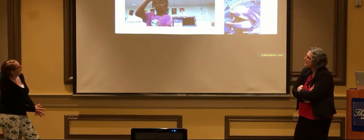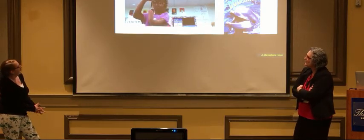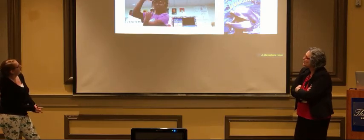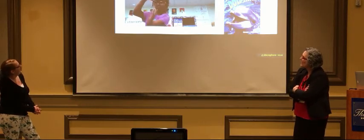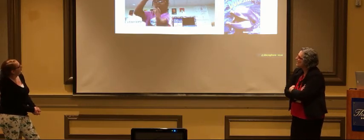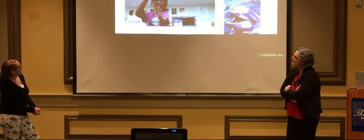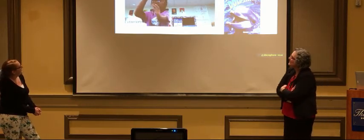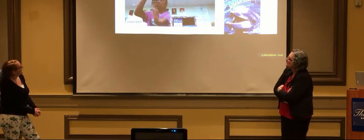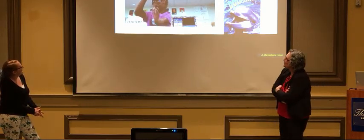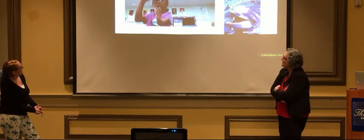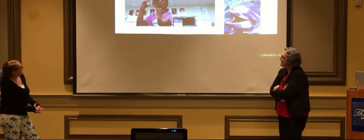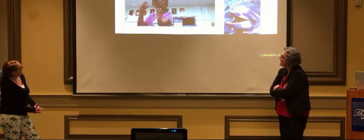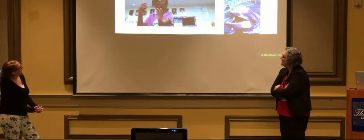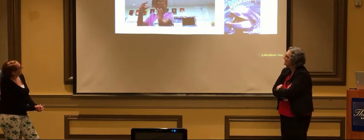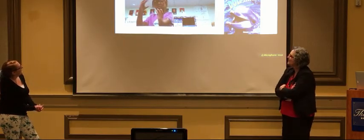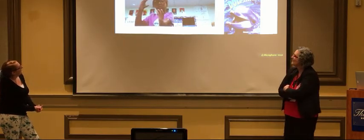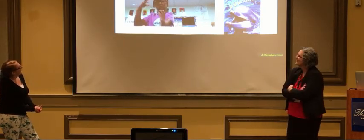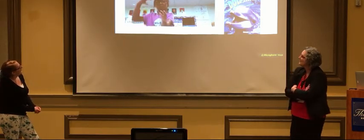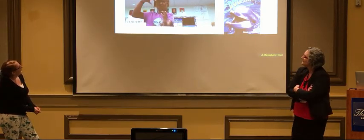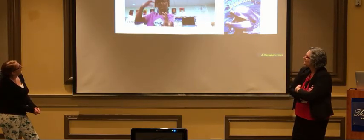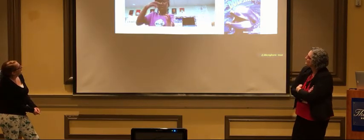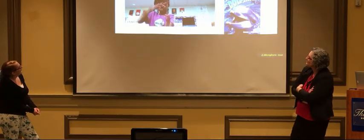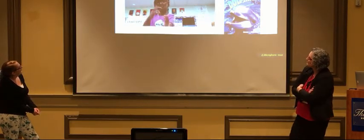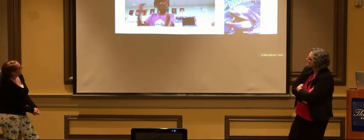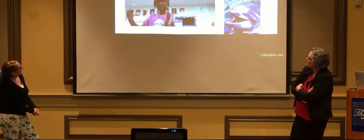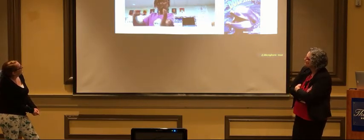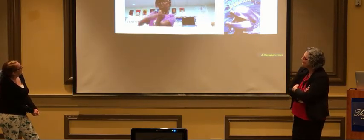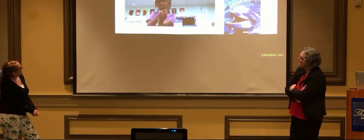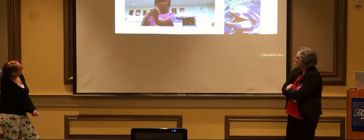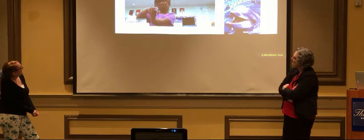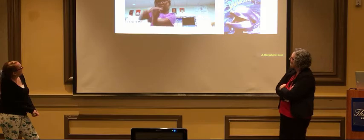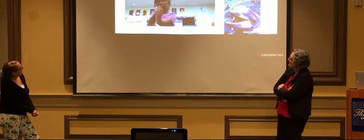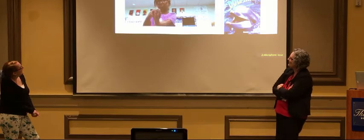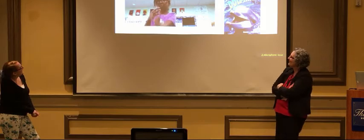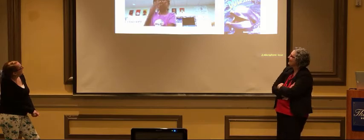know! The babies play in the seaweed.